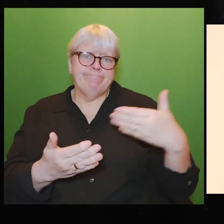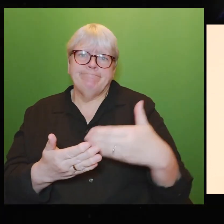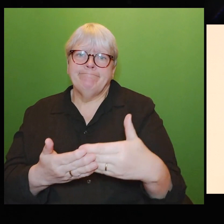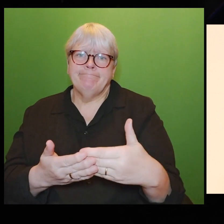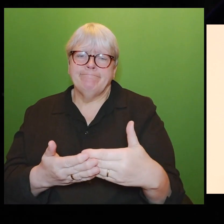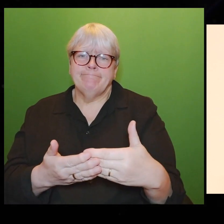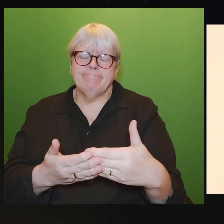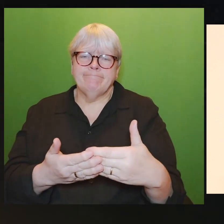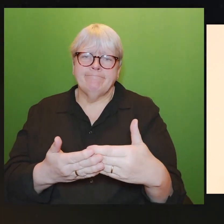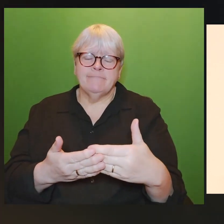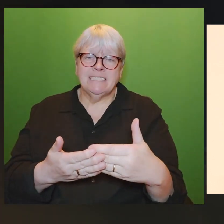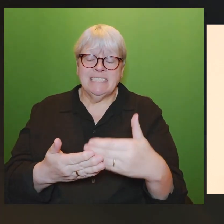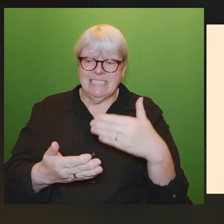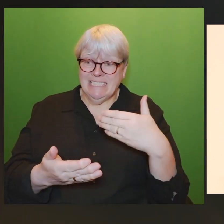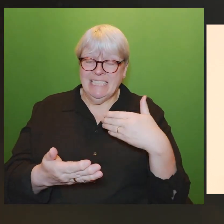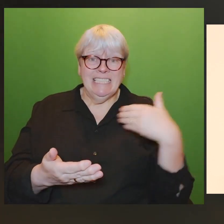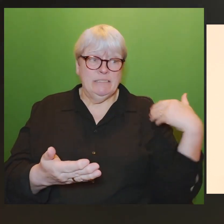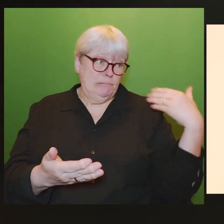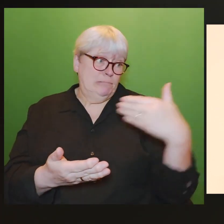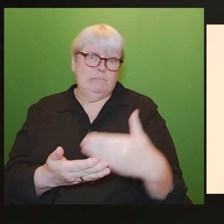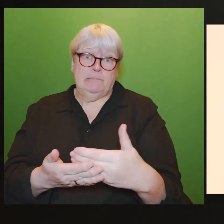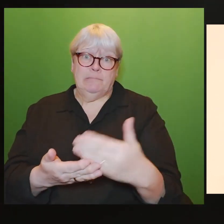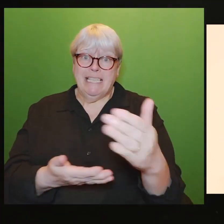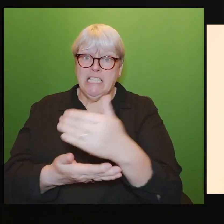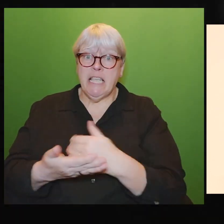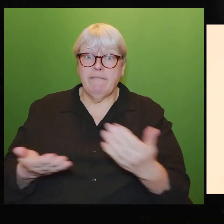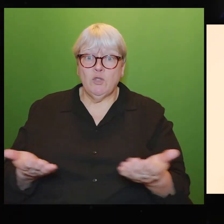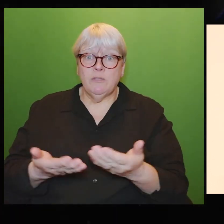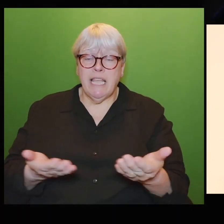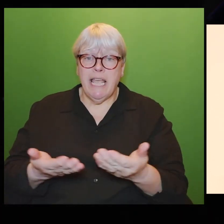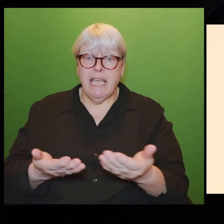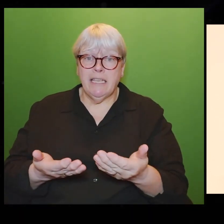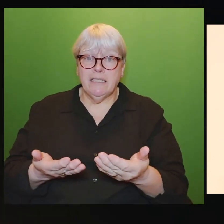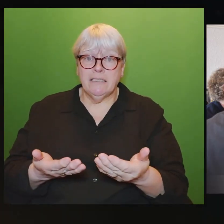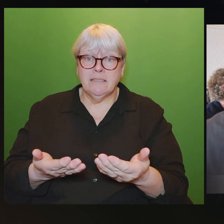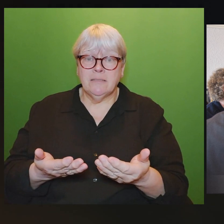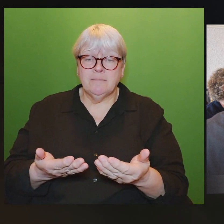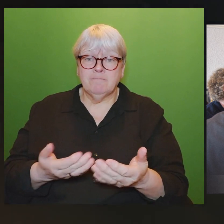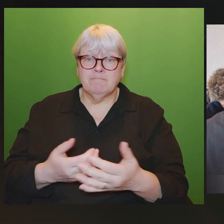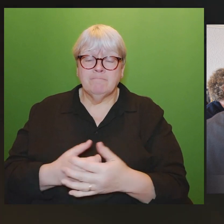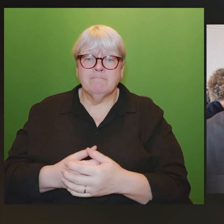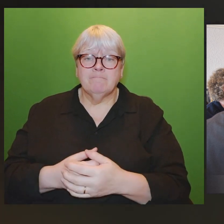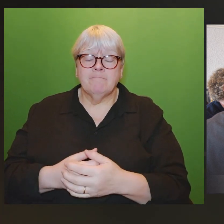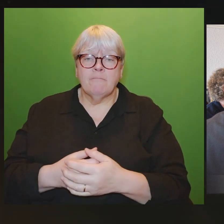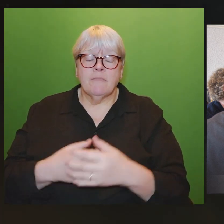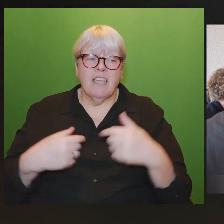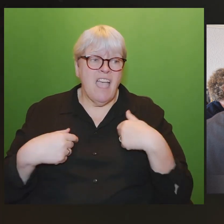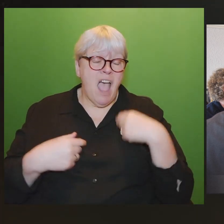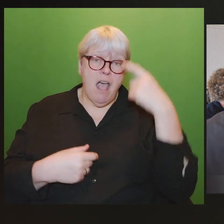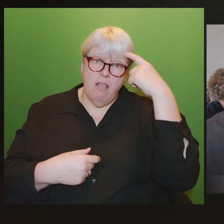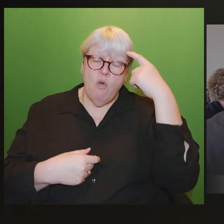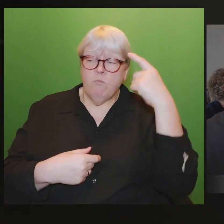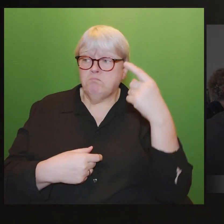sitting there thinking that my grandmother had also done this many times in her past. I was asked to photograph